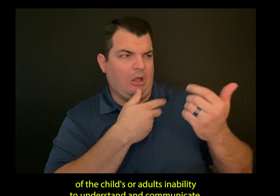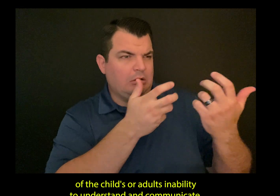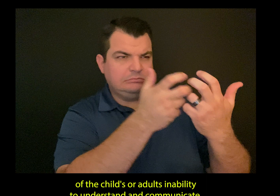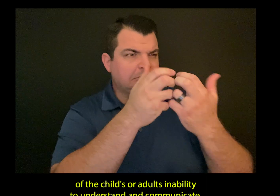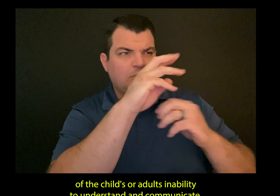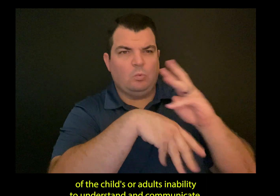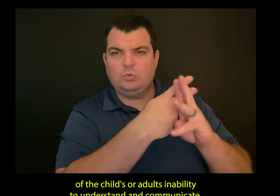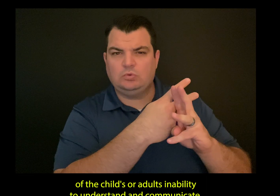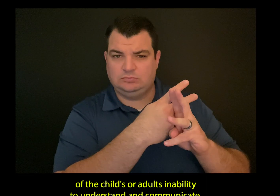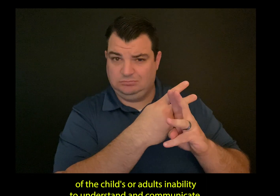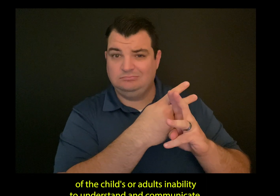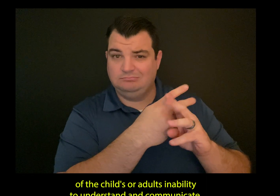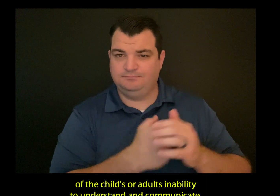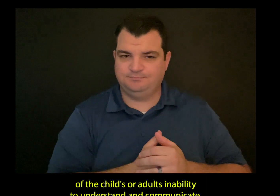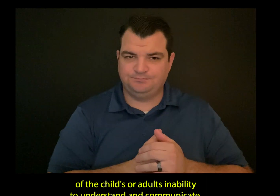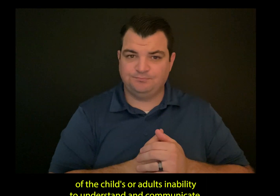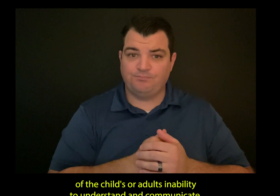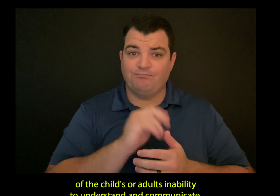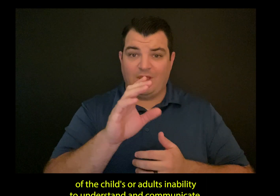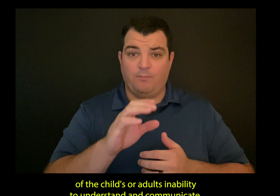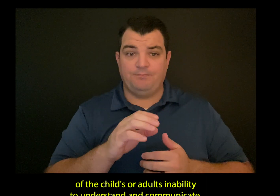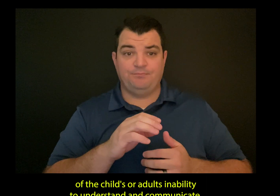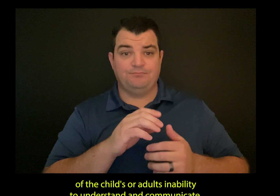inability to understand and communicate.